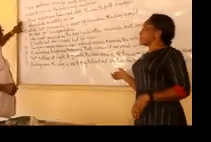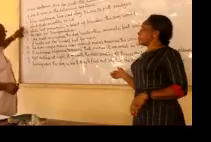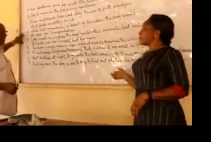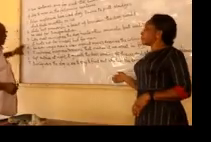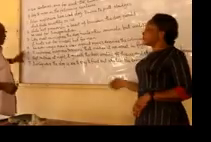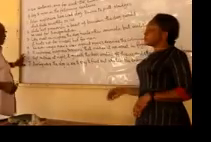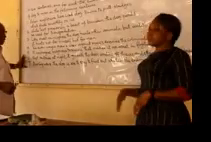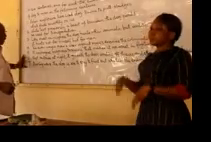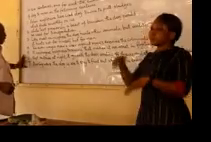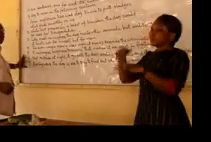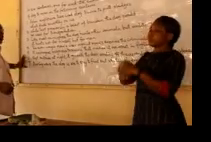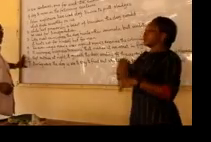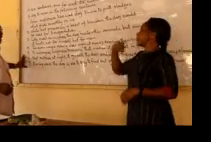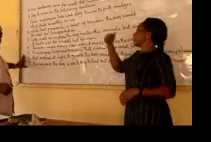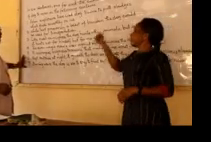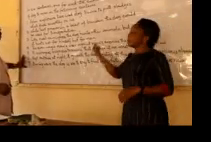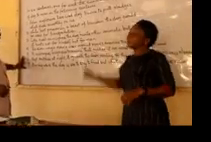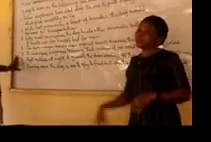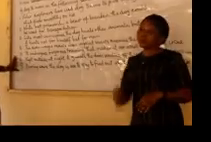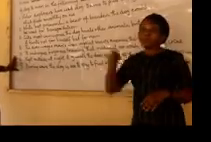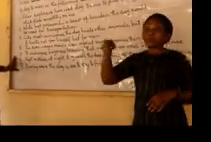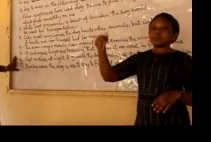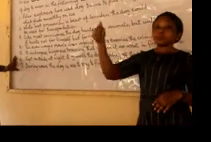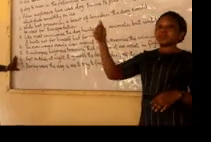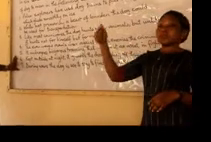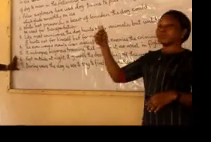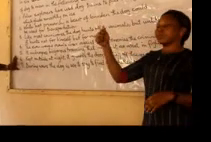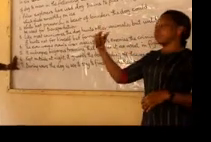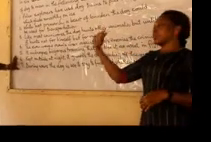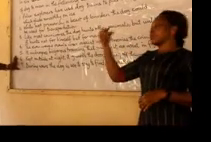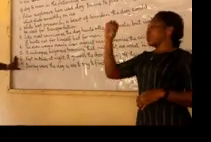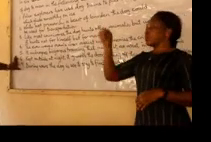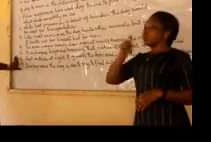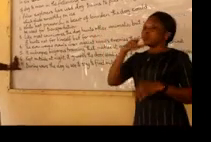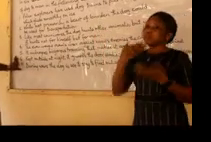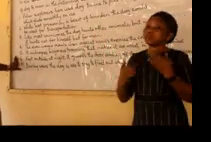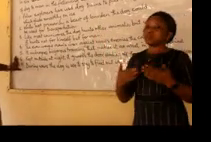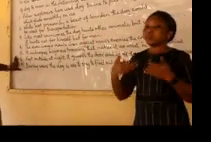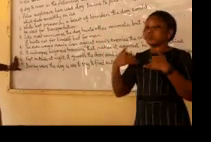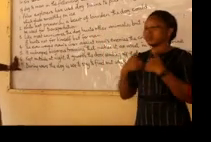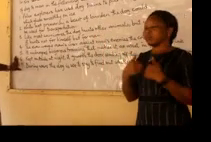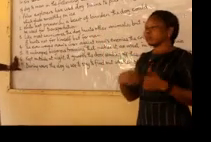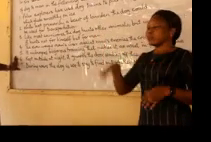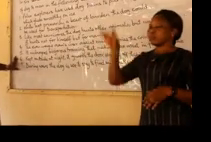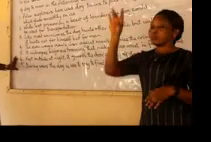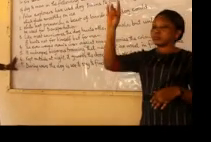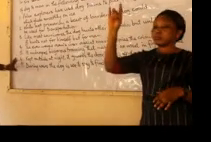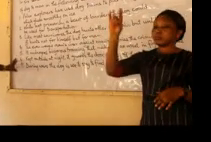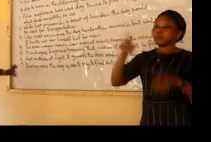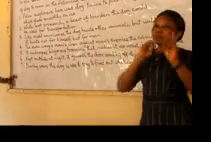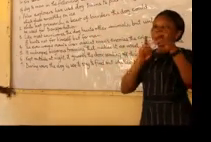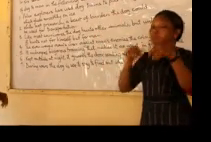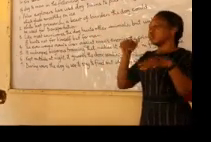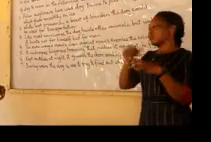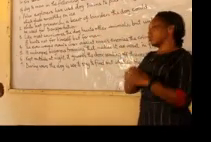in a passage, you might have 8 answers in the passage,